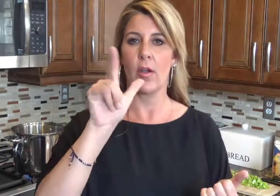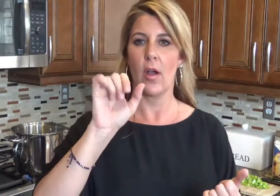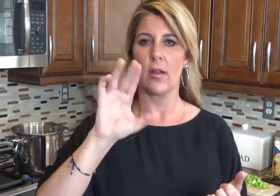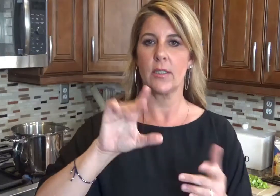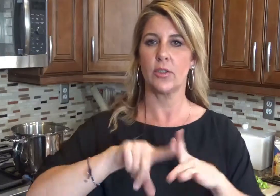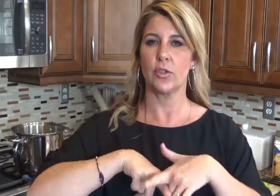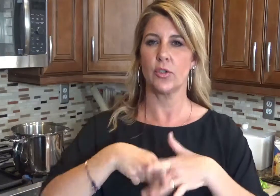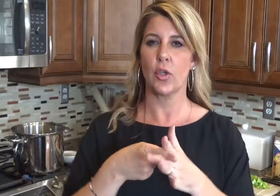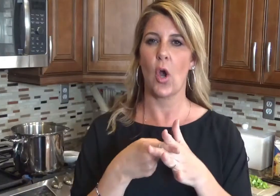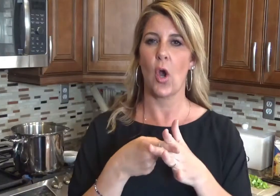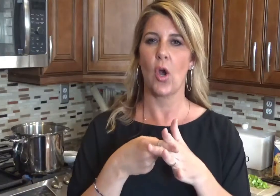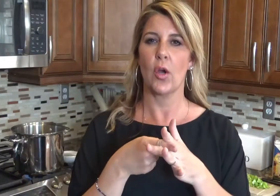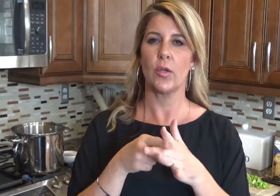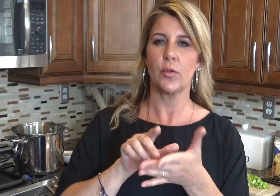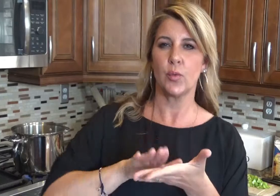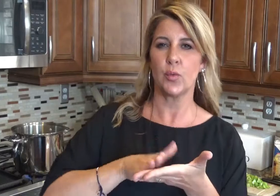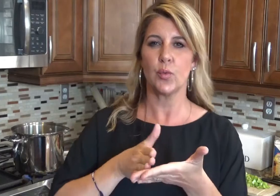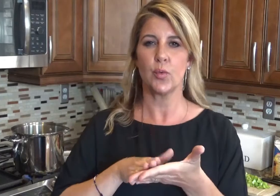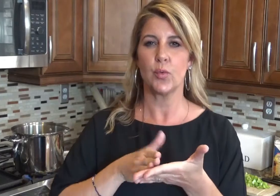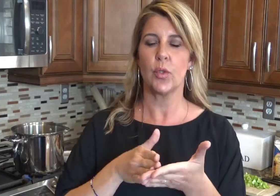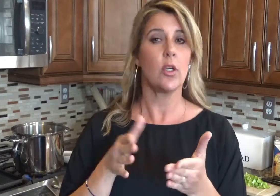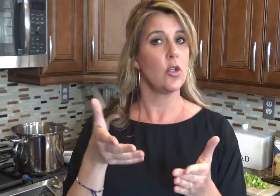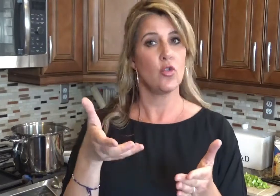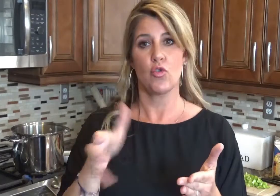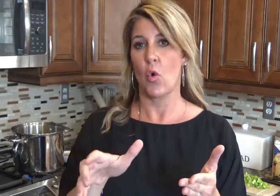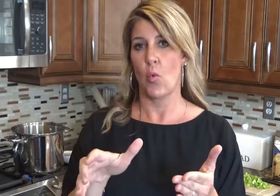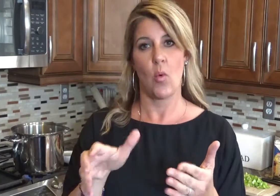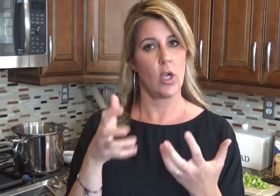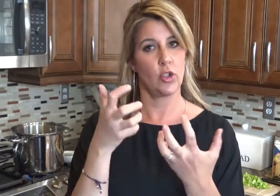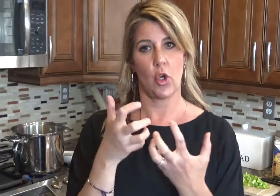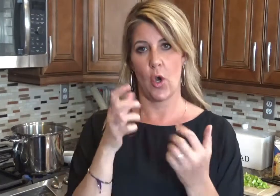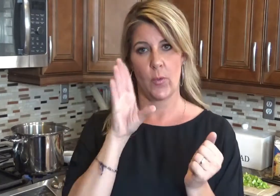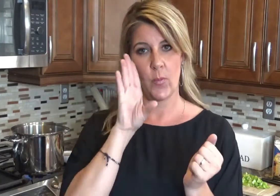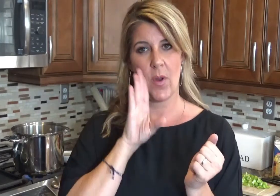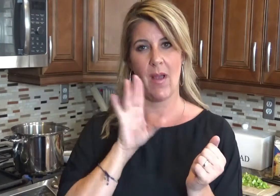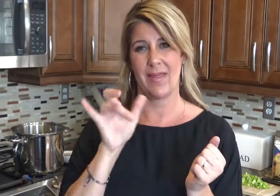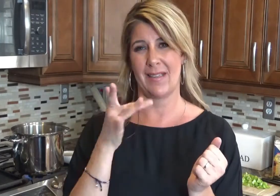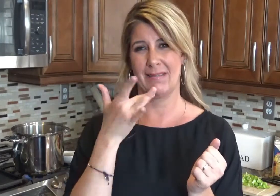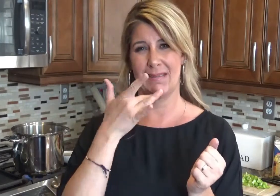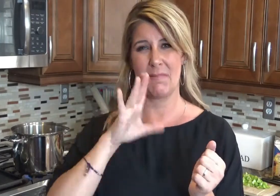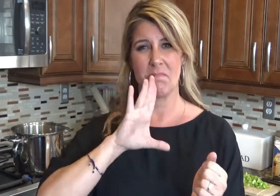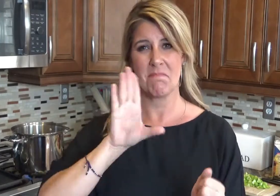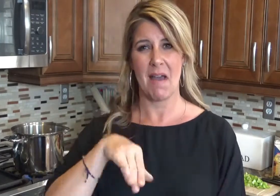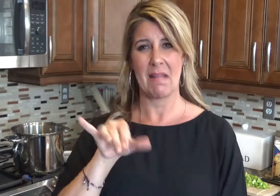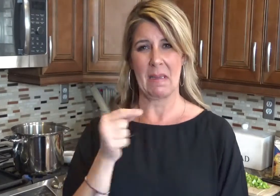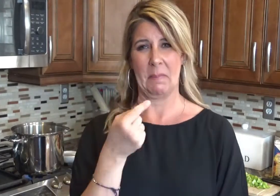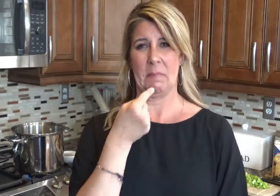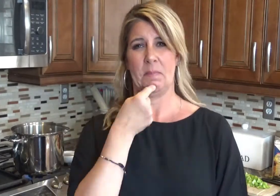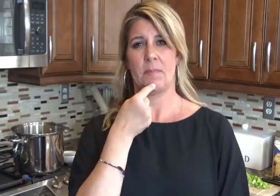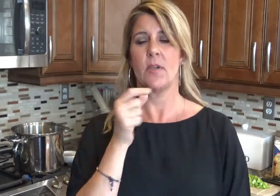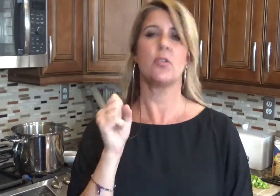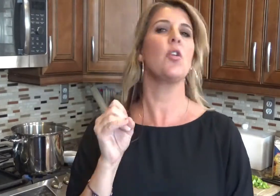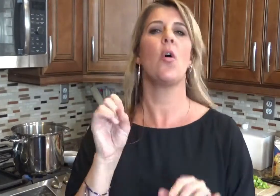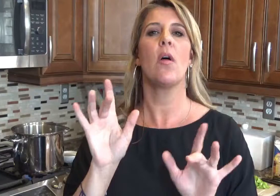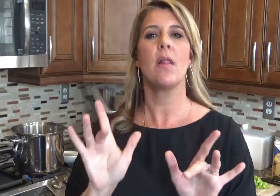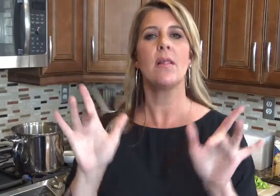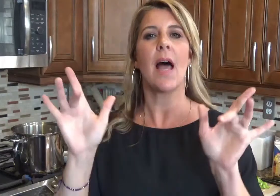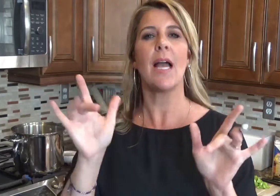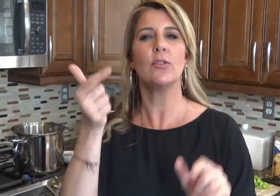So I'm going to wait for the garlic to cook through. You do not want a dark brown because it tastes really bitter. So